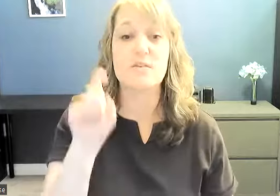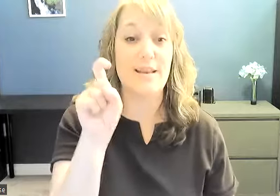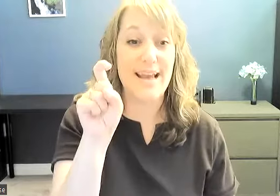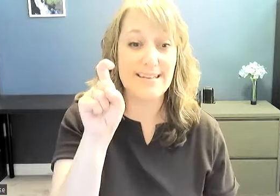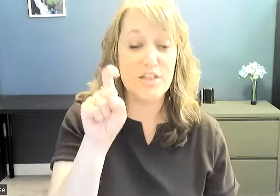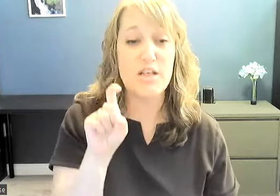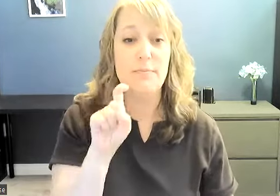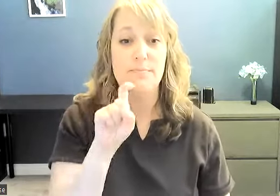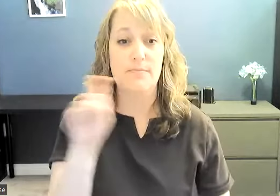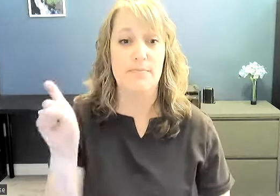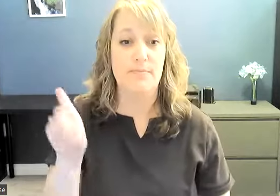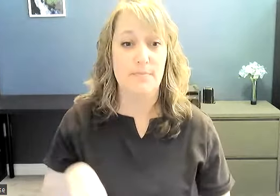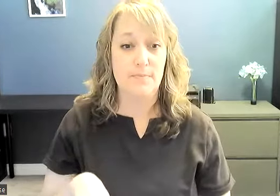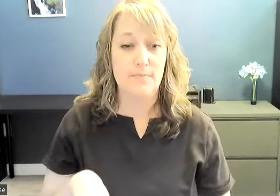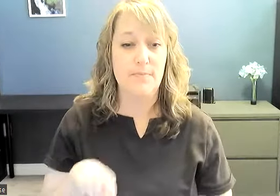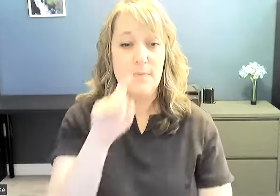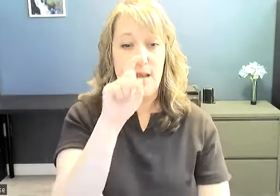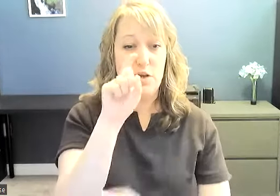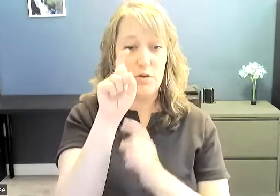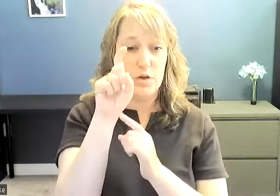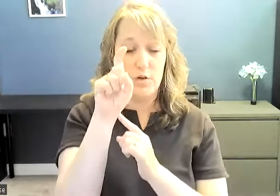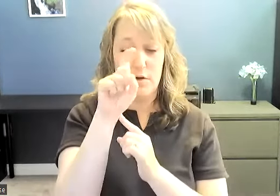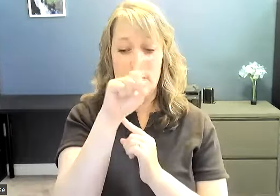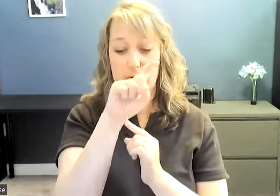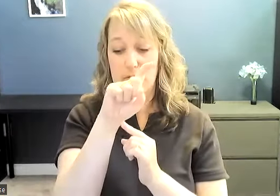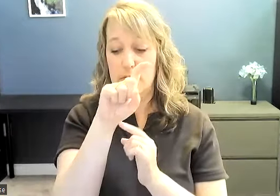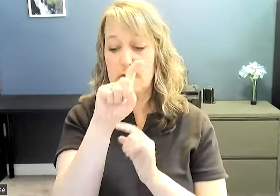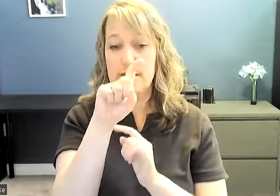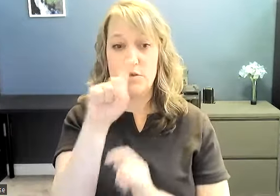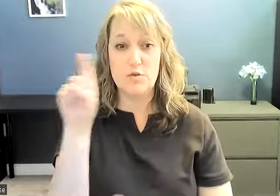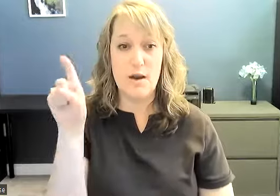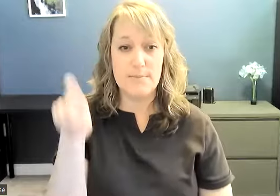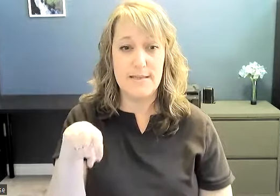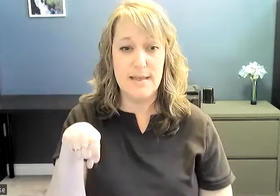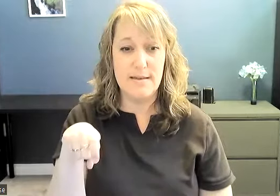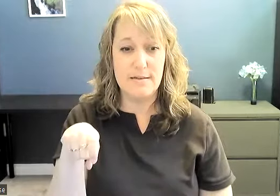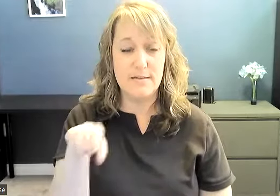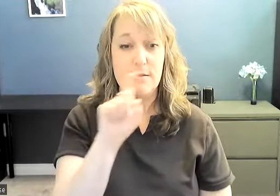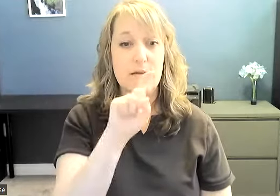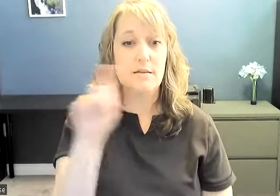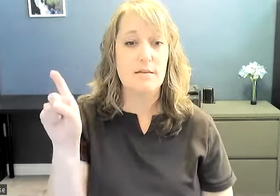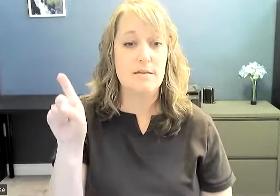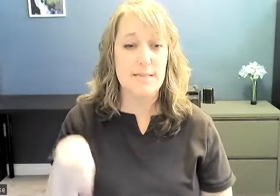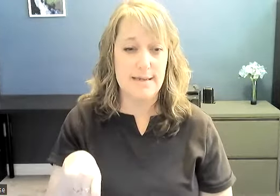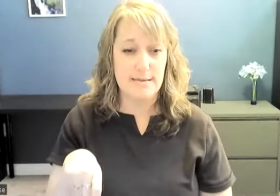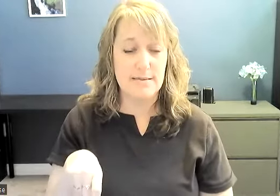an X hand shape, and your wrist drops at the end. Texas.